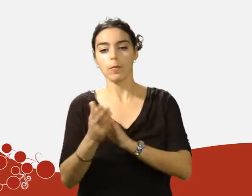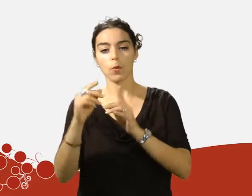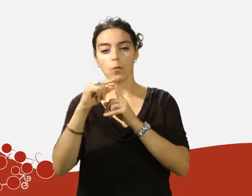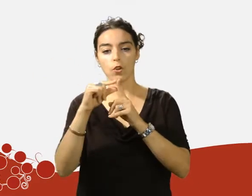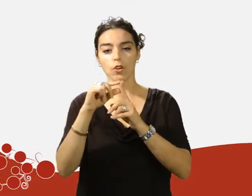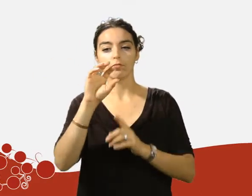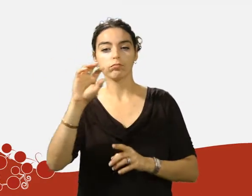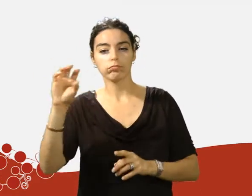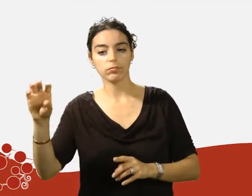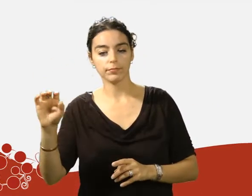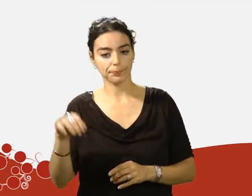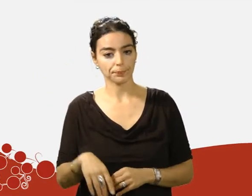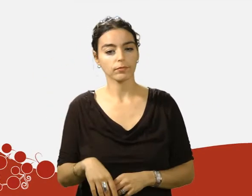that are used to make words.